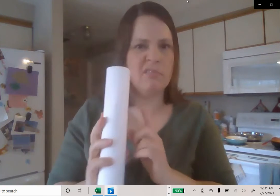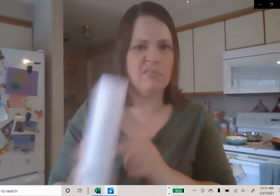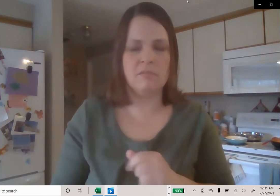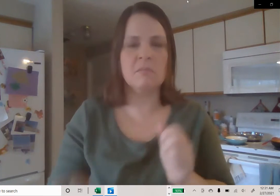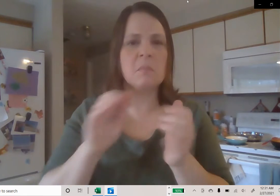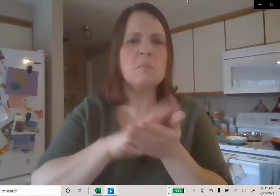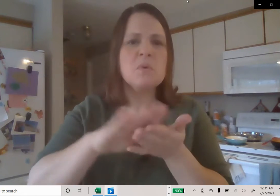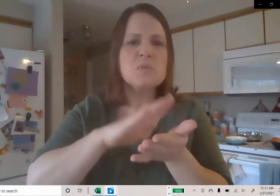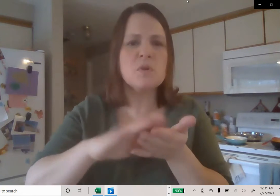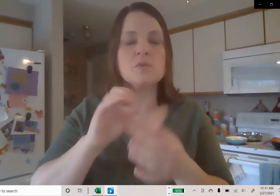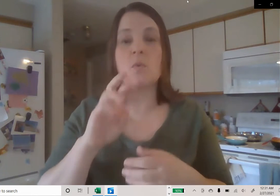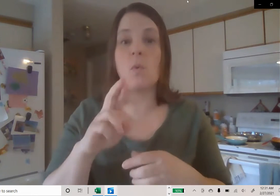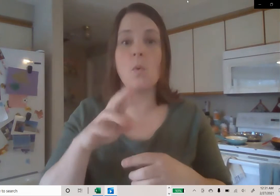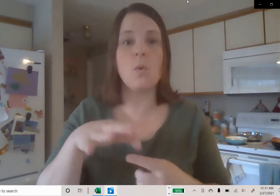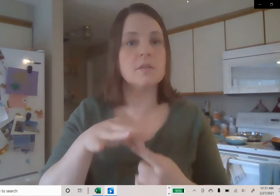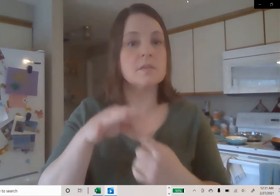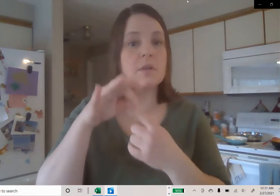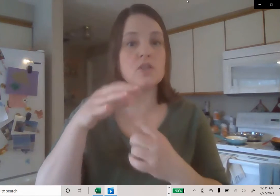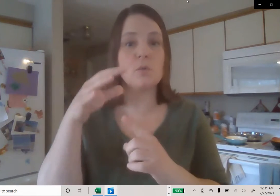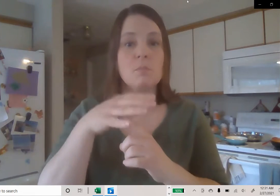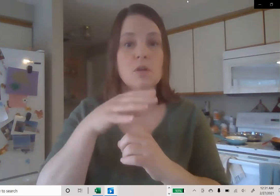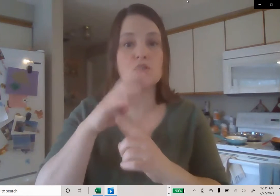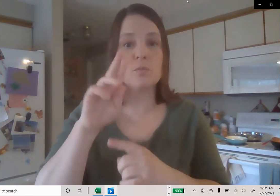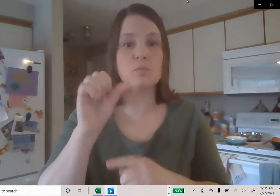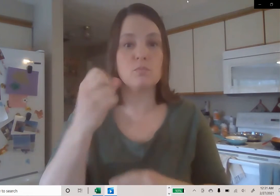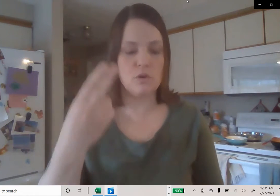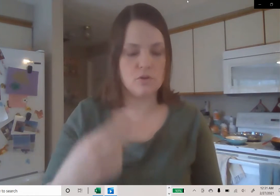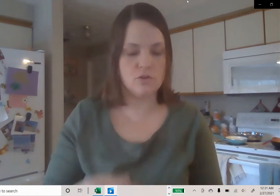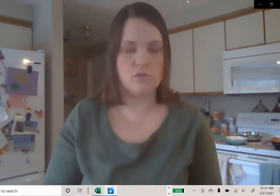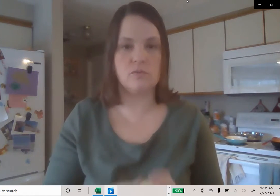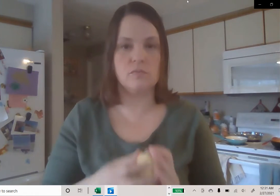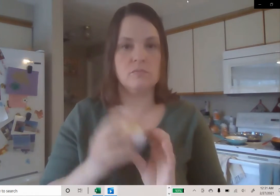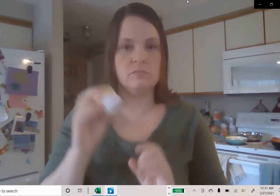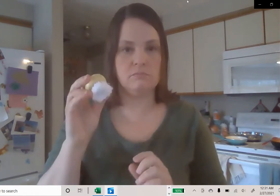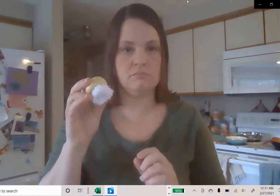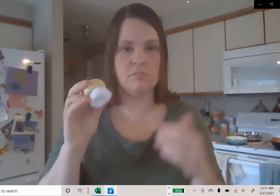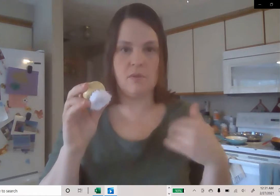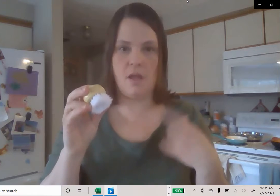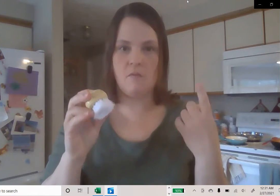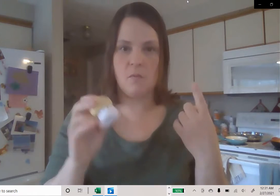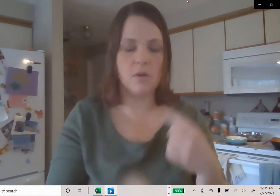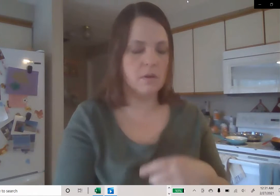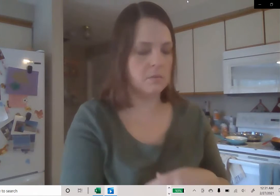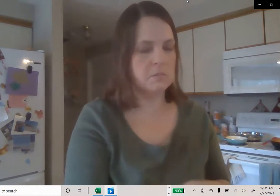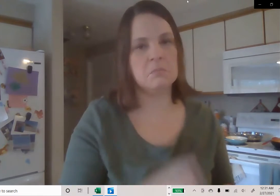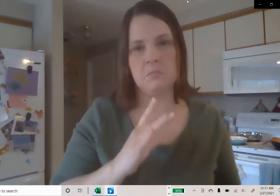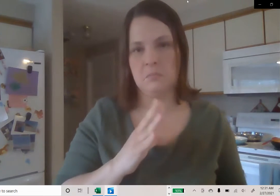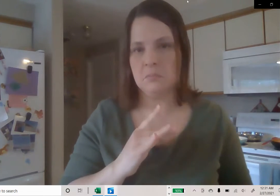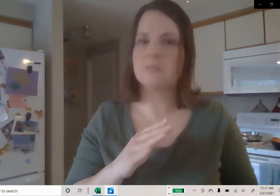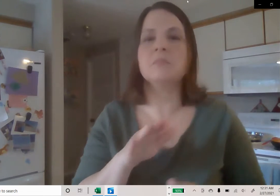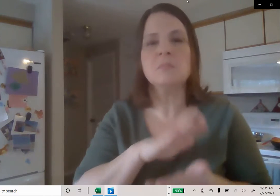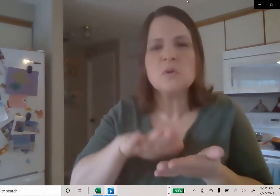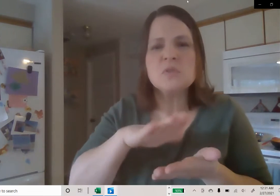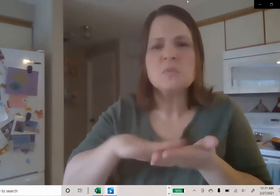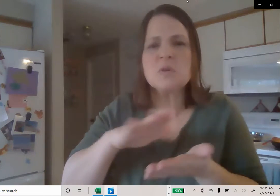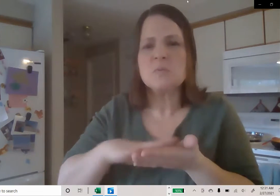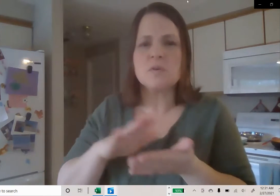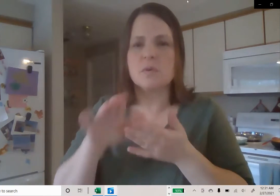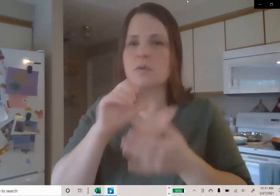towel. Just brush them off. Or you could use a special mushroom brush. I have one of these, which I